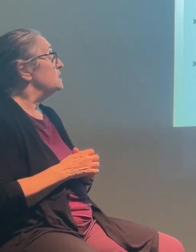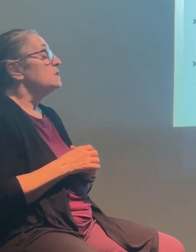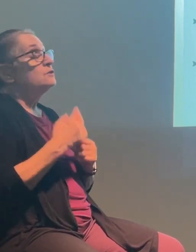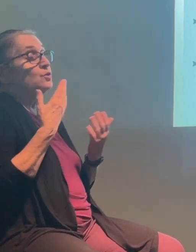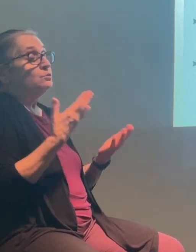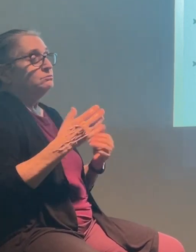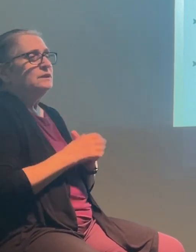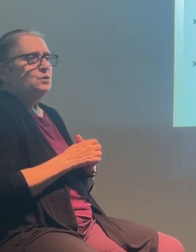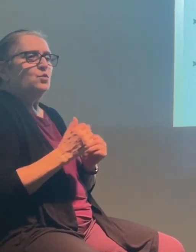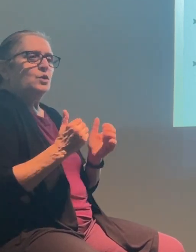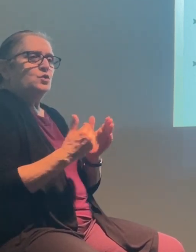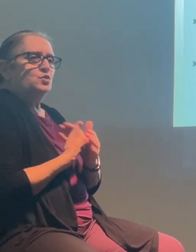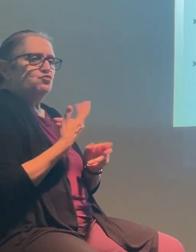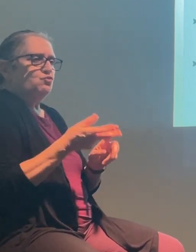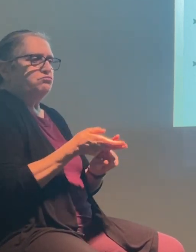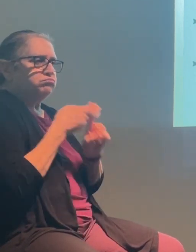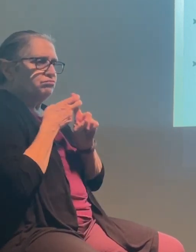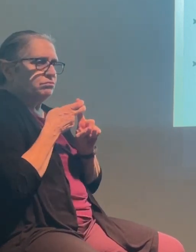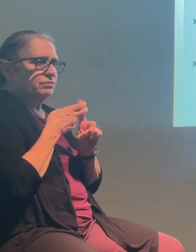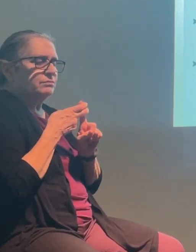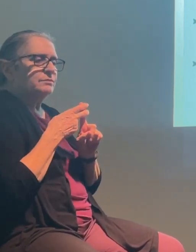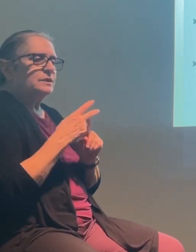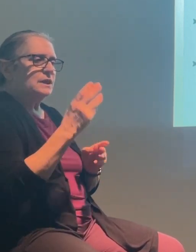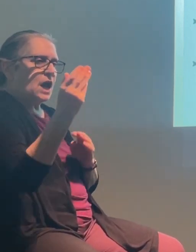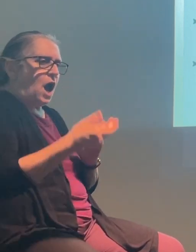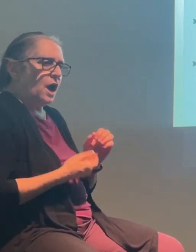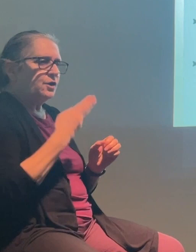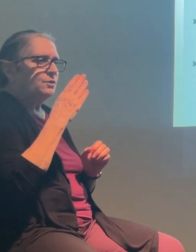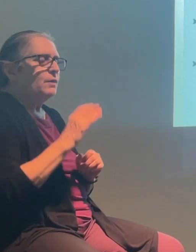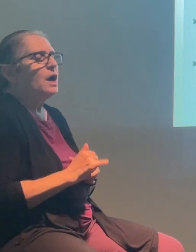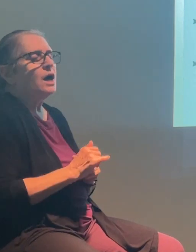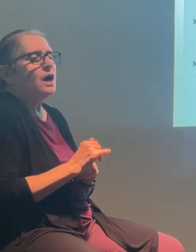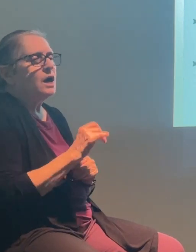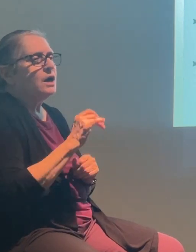a new recruit. He was hired by the Army